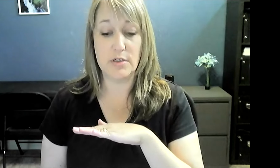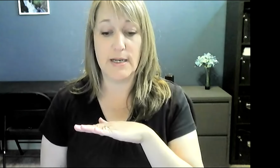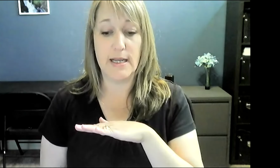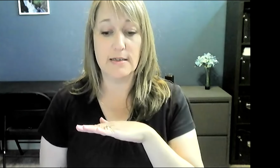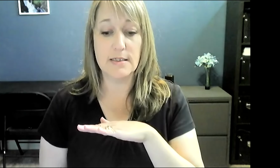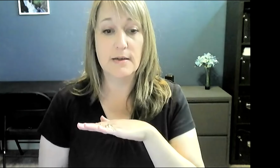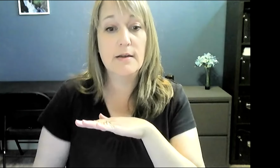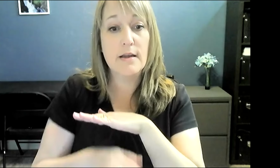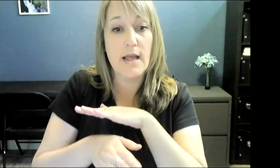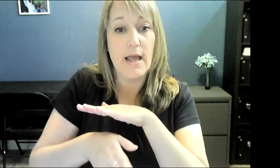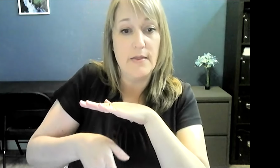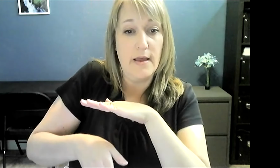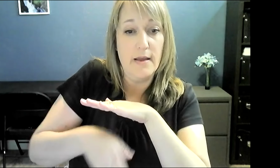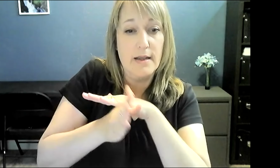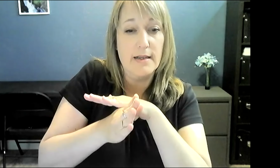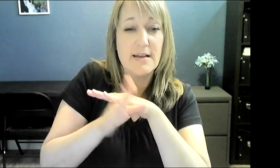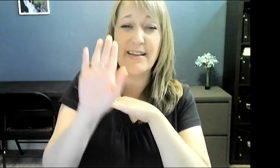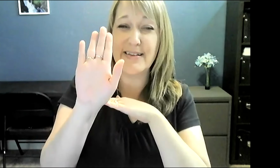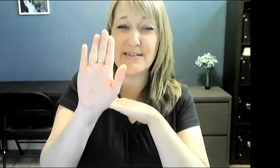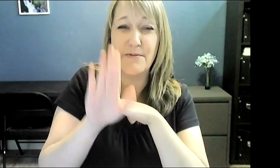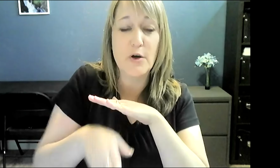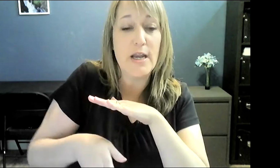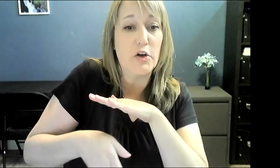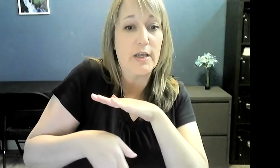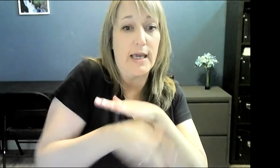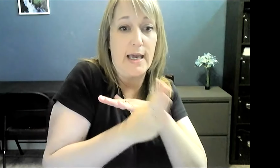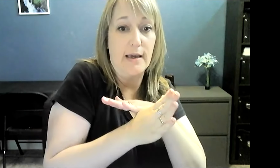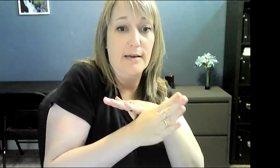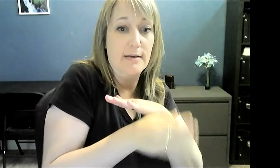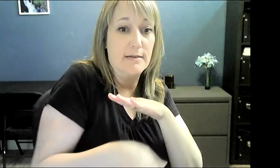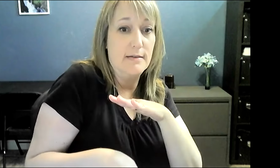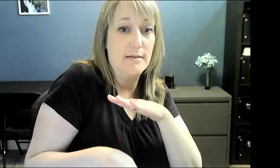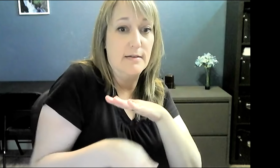non-dominant hand. And then it's kind of like this is a foot and you're kicking.